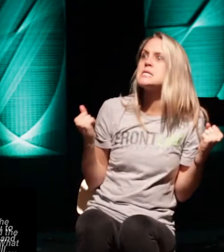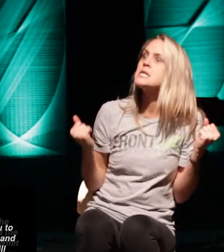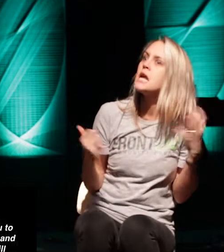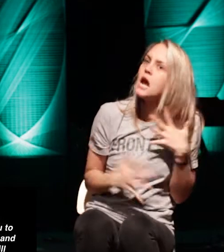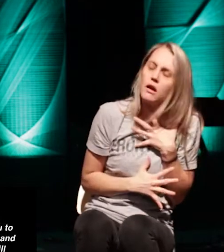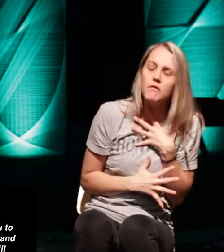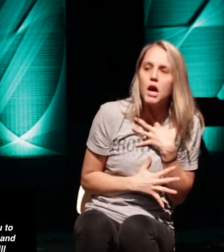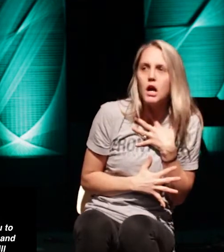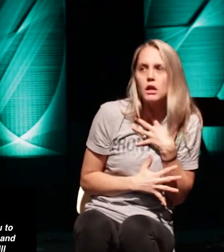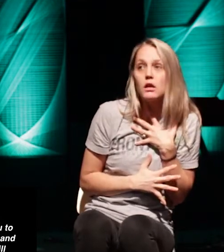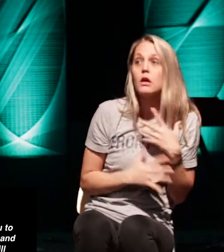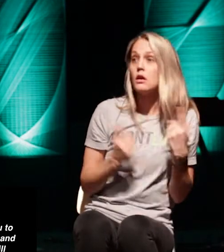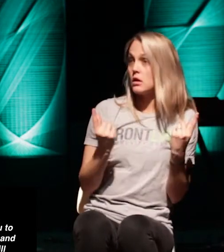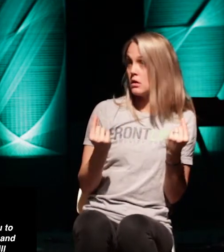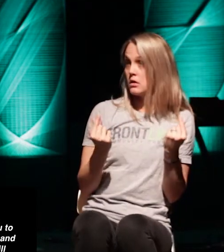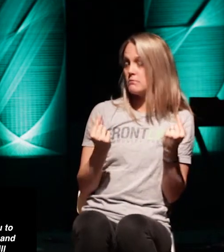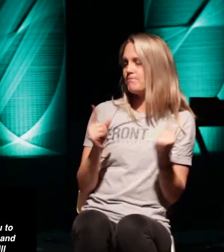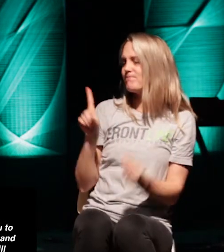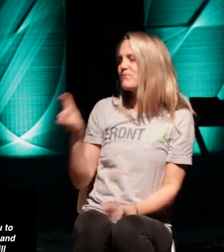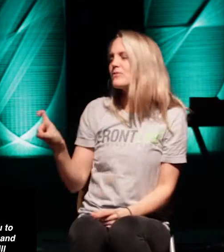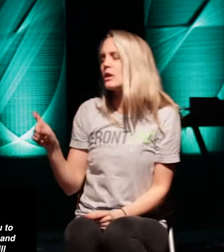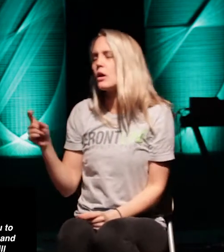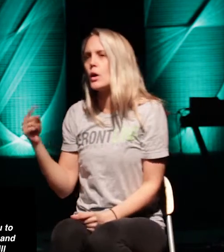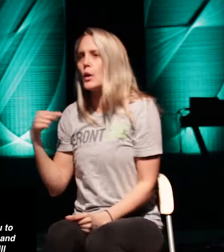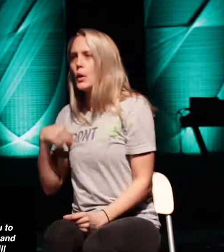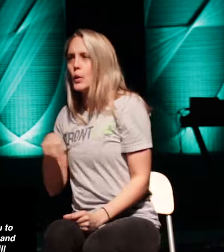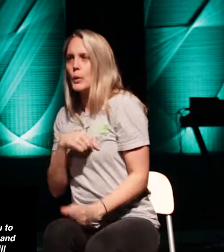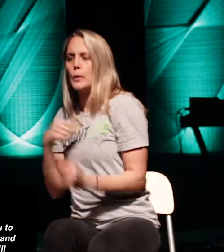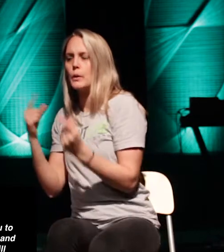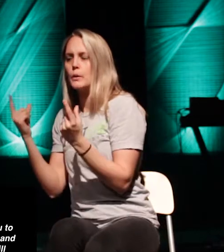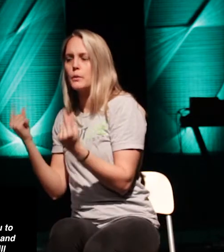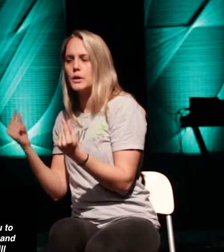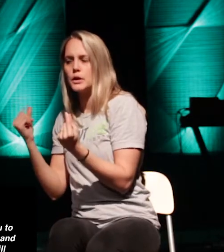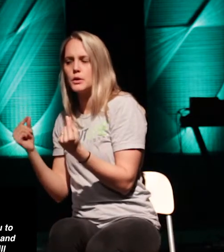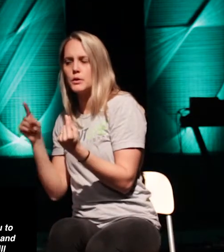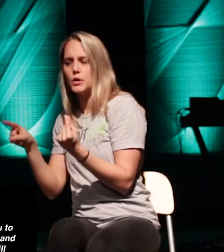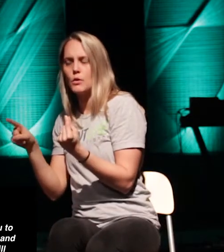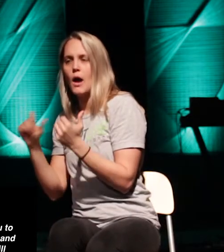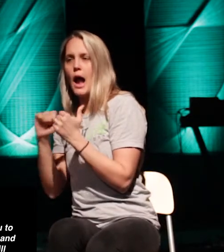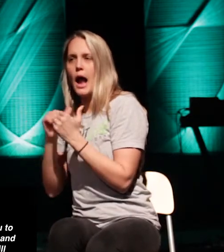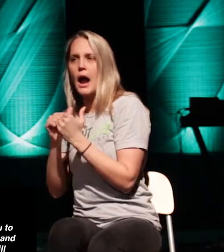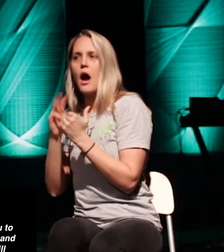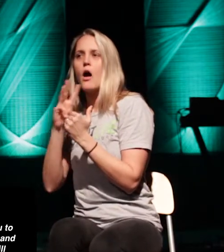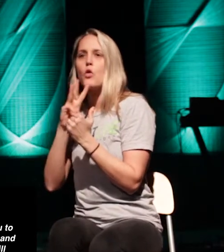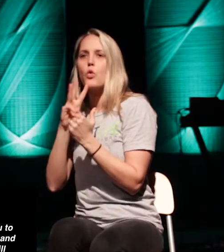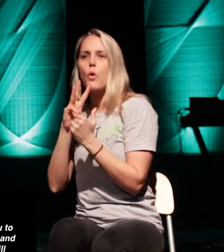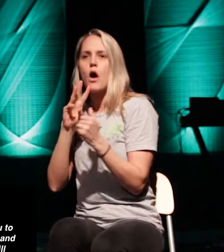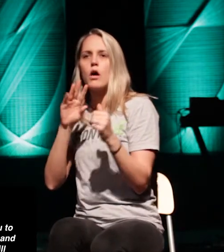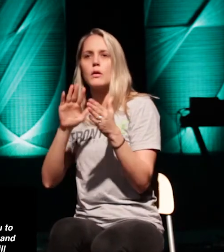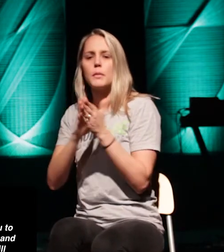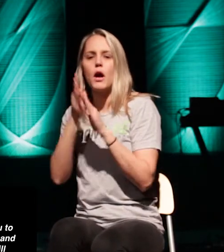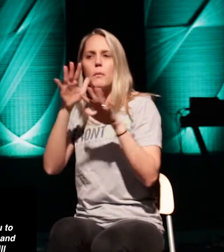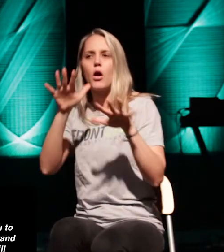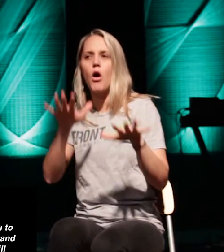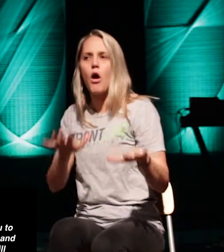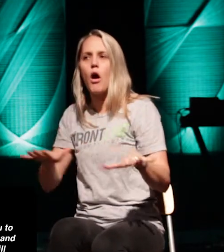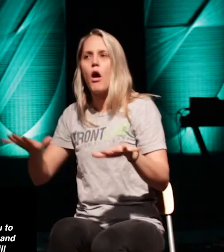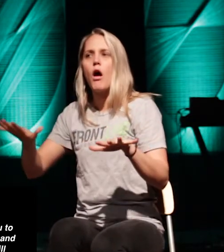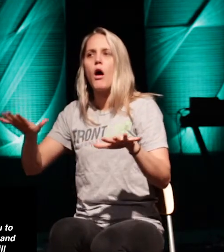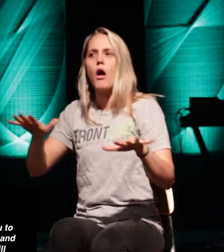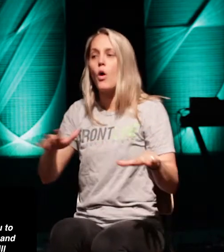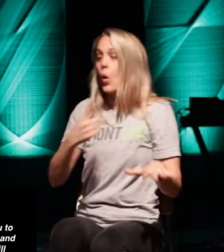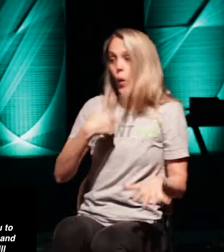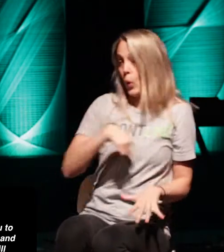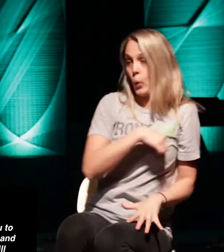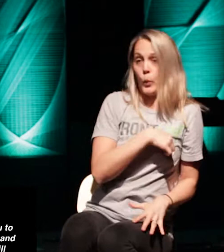So they asked him, what should we do to you to make the sea calm down for us? We don't want to die because of you. What do we